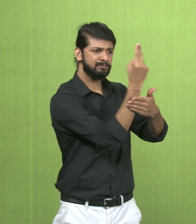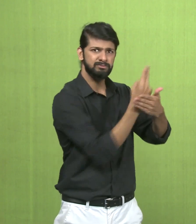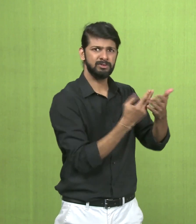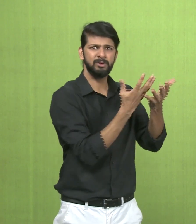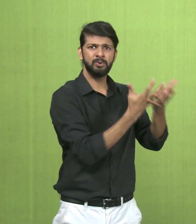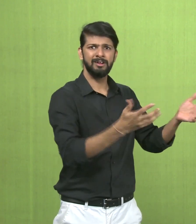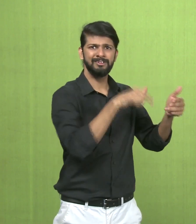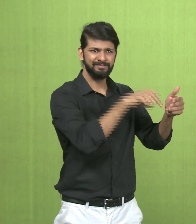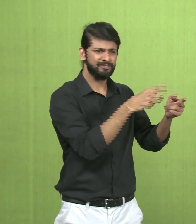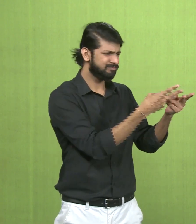Question number 2.